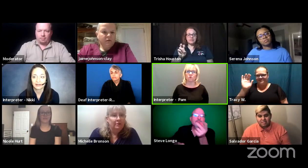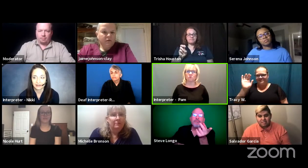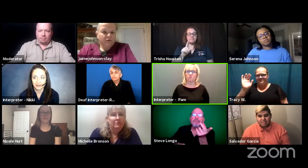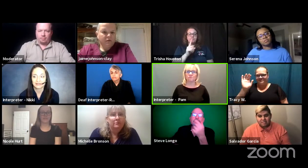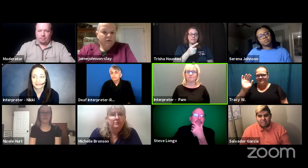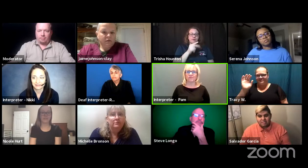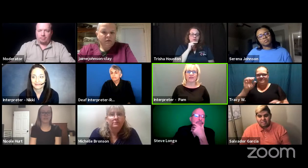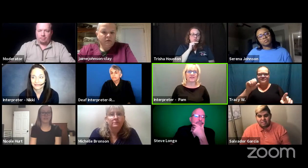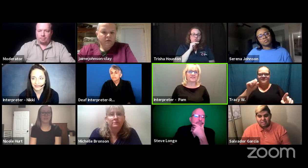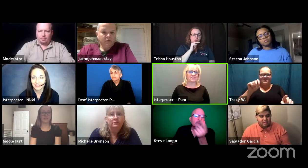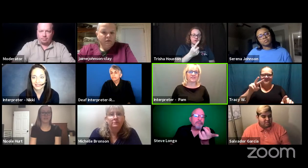Nicole, and then Steve.